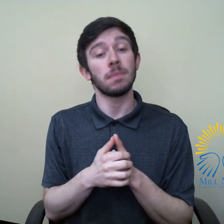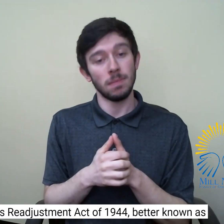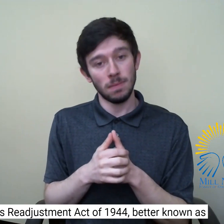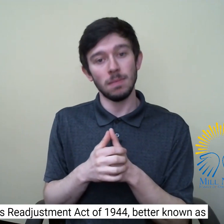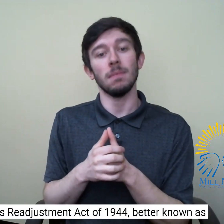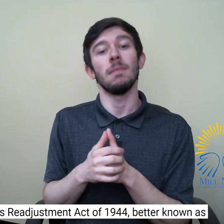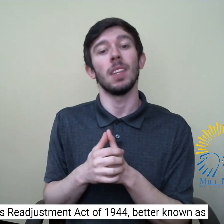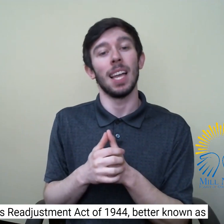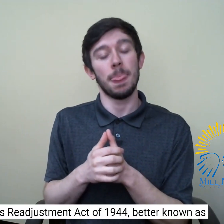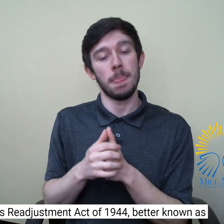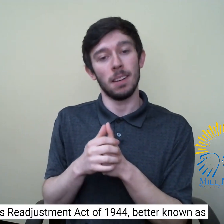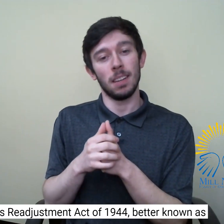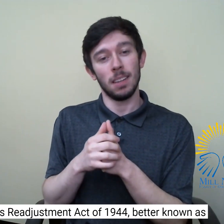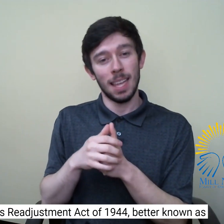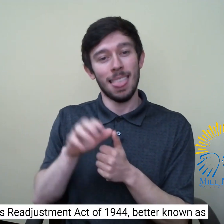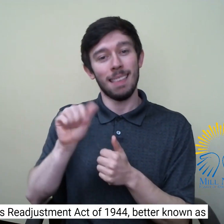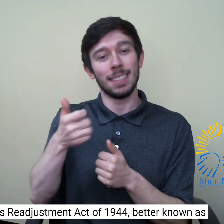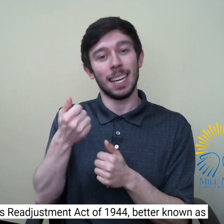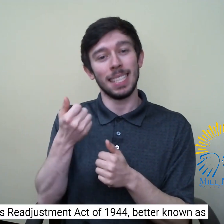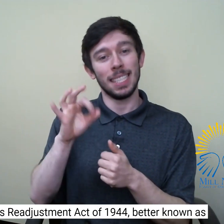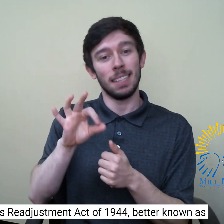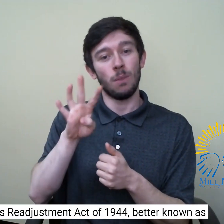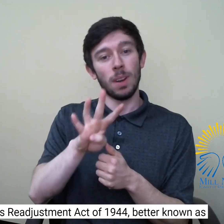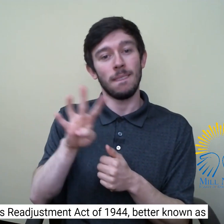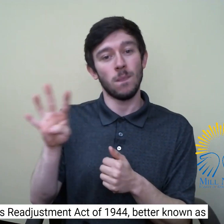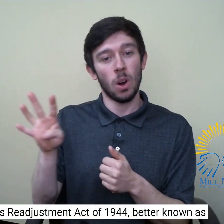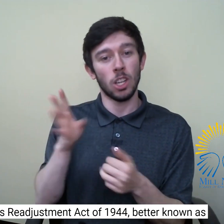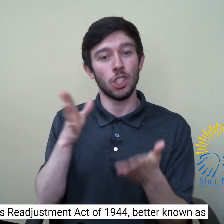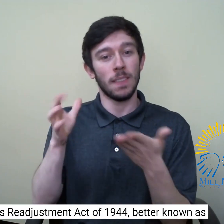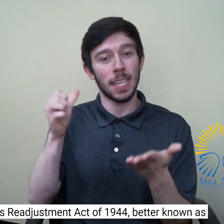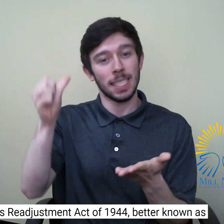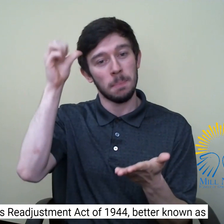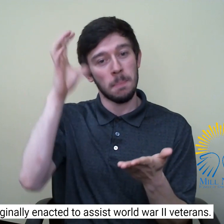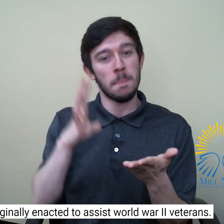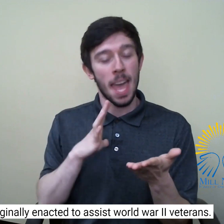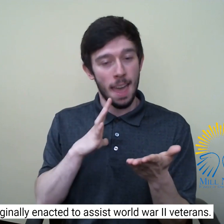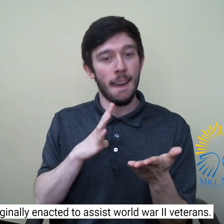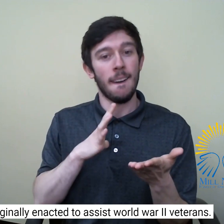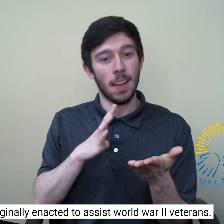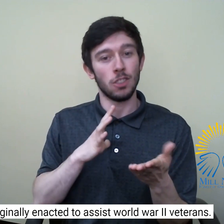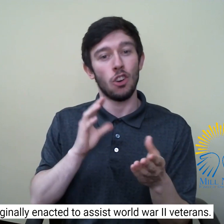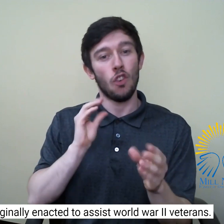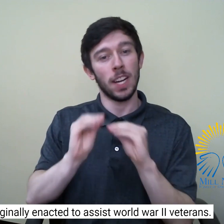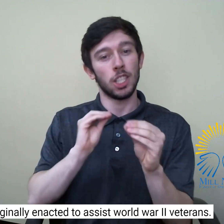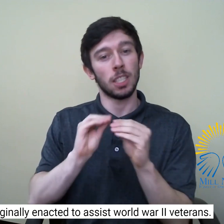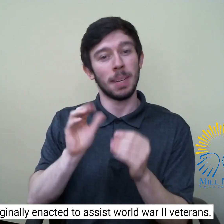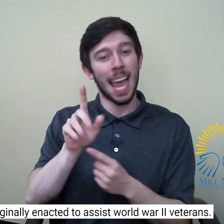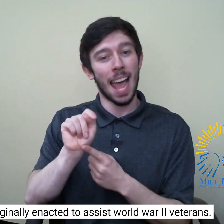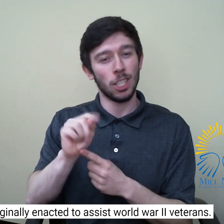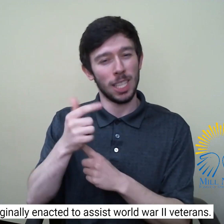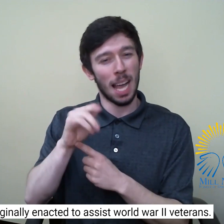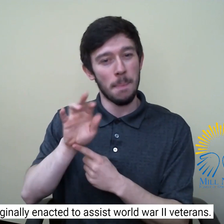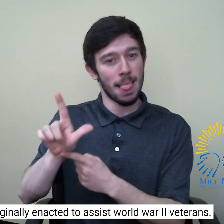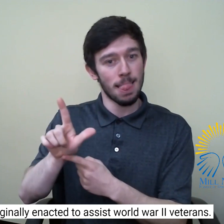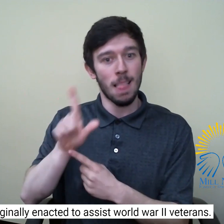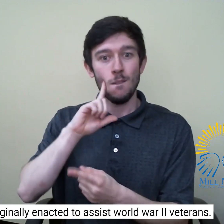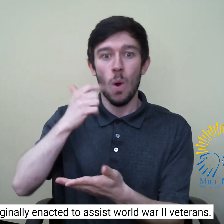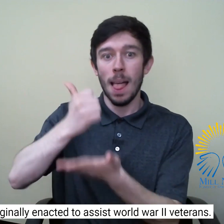The Servicemen's Readjustment Act of 1944, better known as the GI Bill, was originally enacted to assist World War II